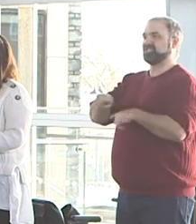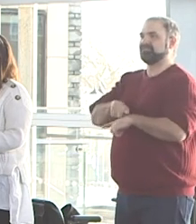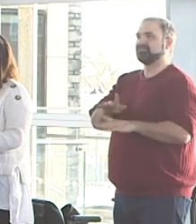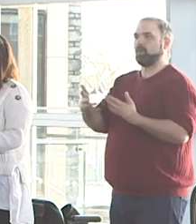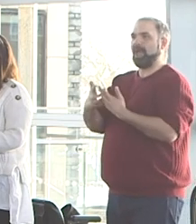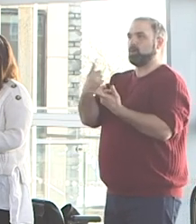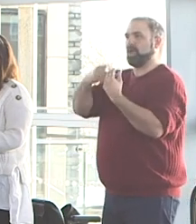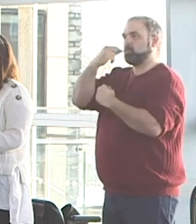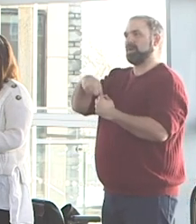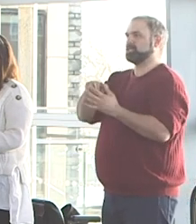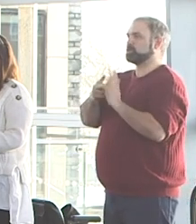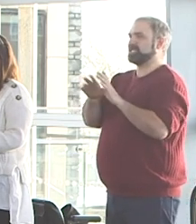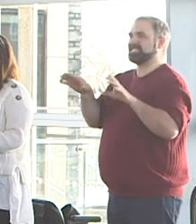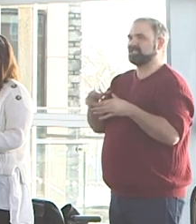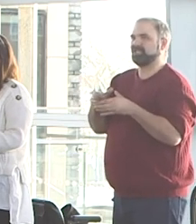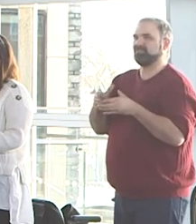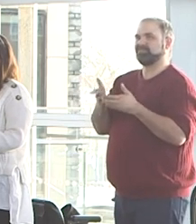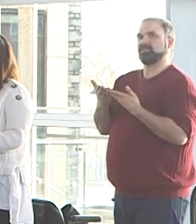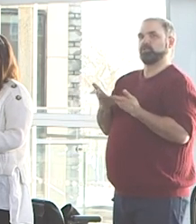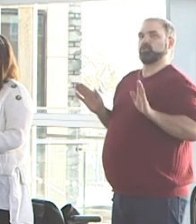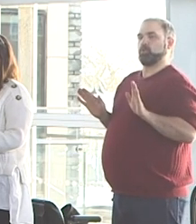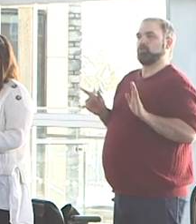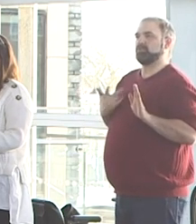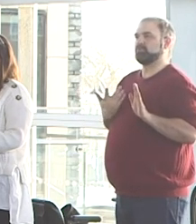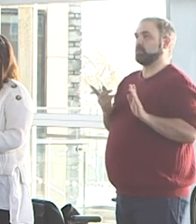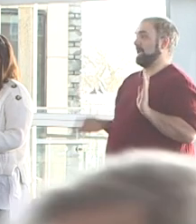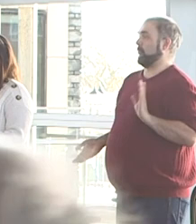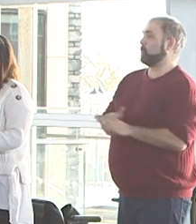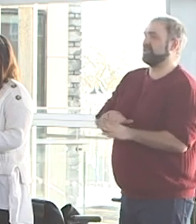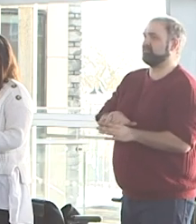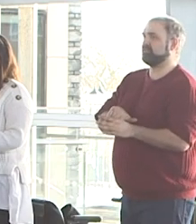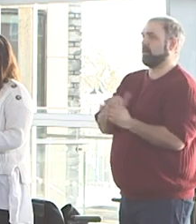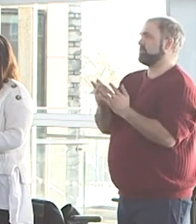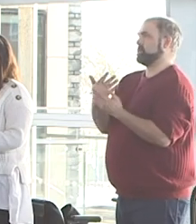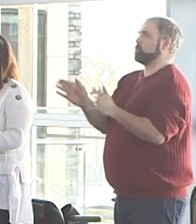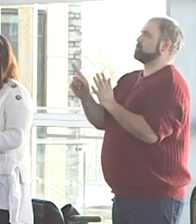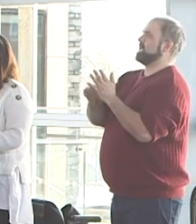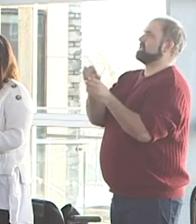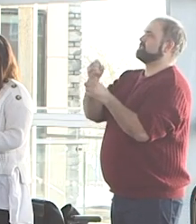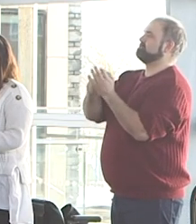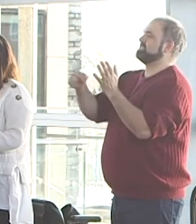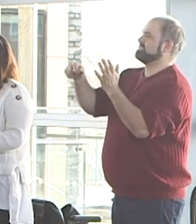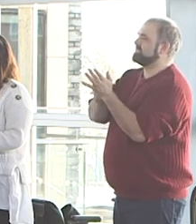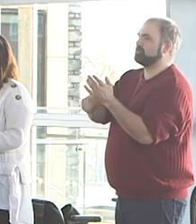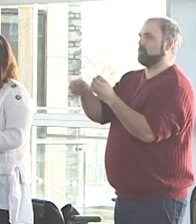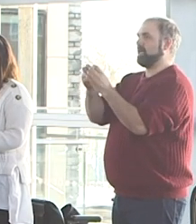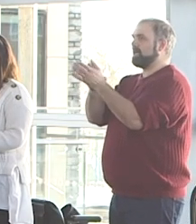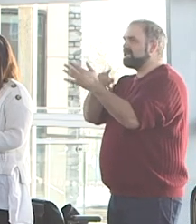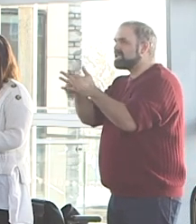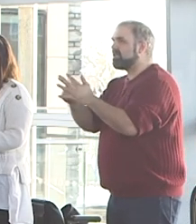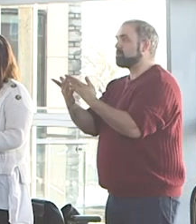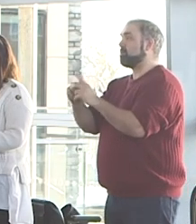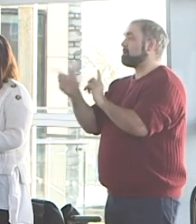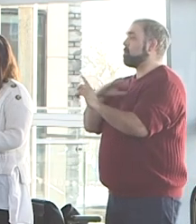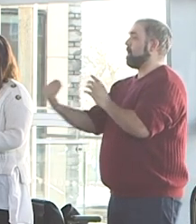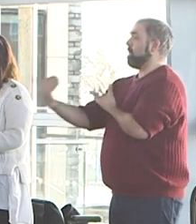How can we as an organisation show that we're inclusive, not just LGBT, but BAME as well, so that people are